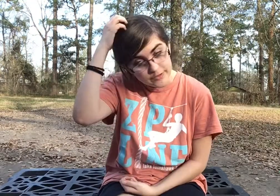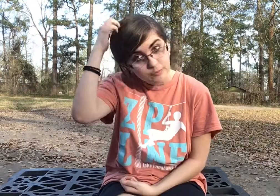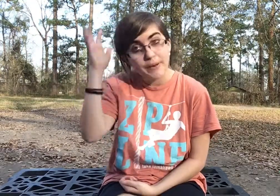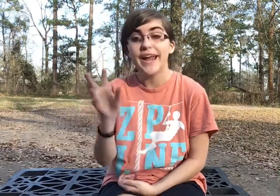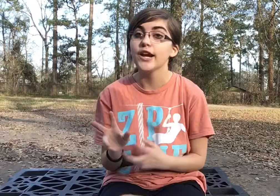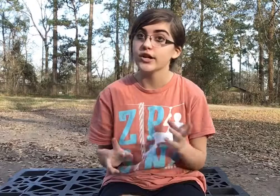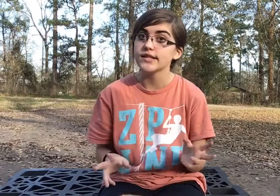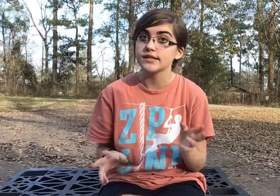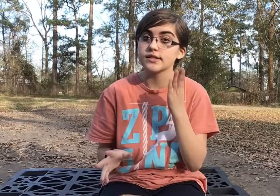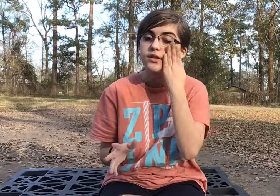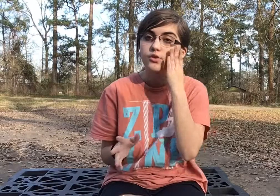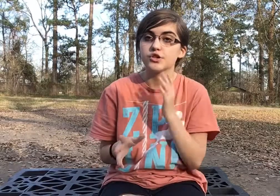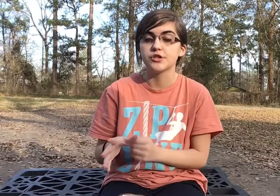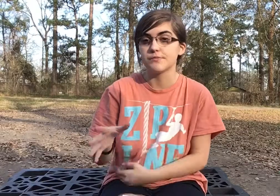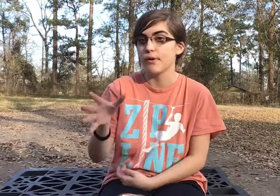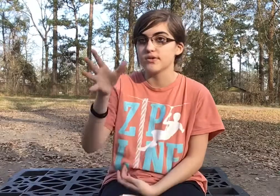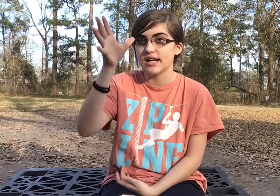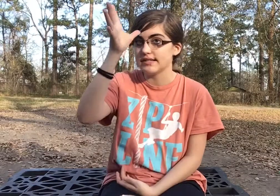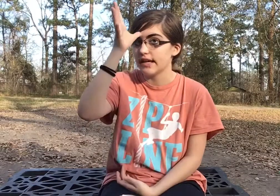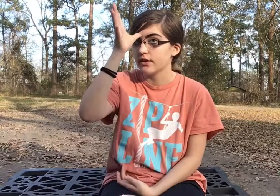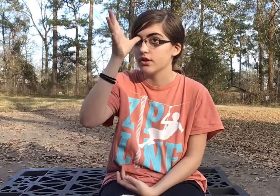your parents, just both signs together.